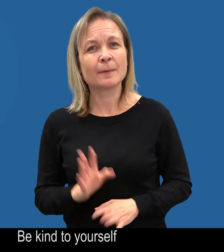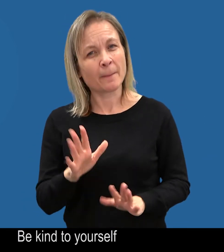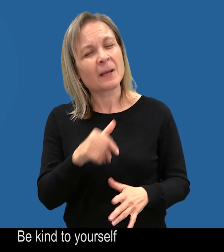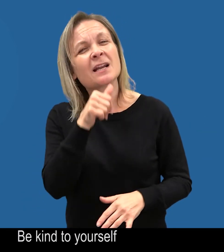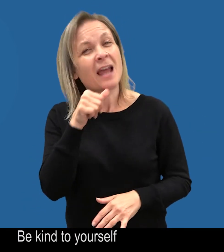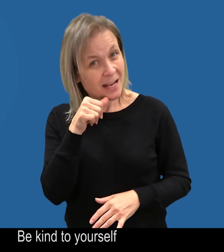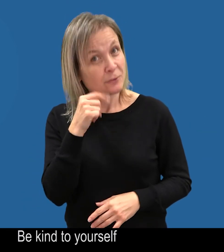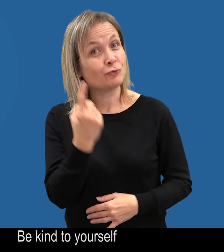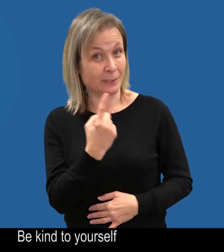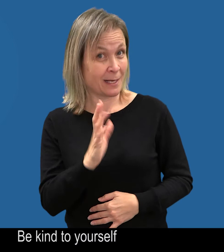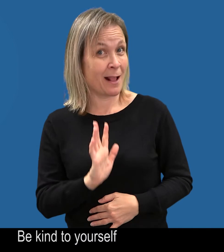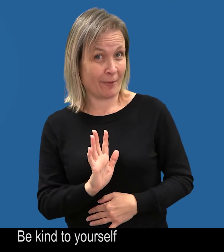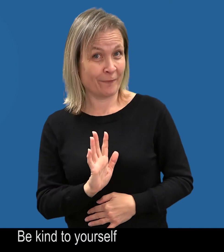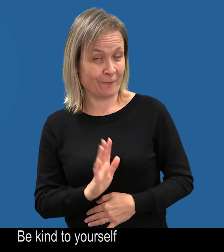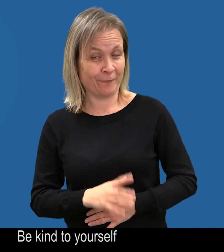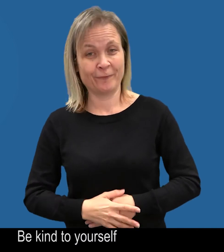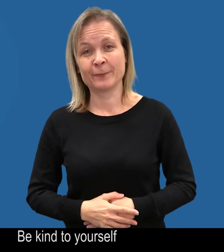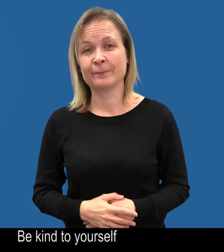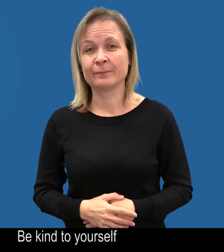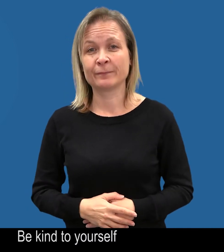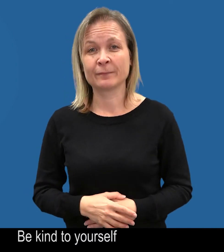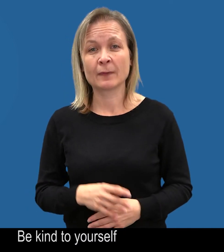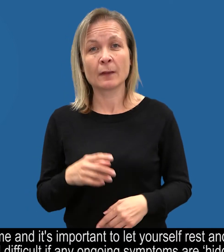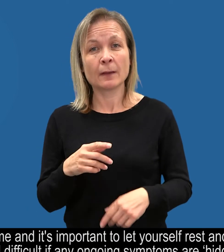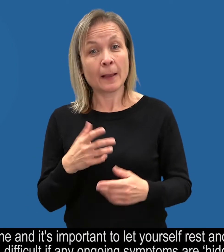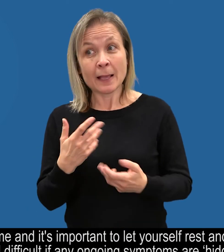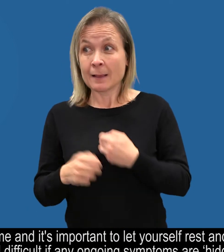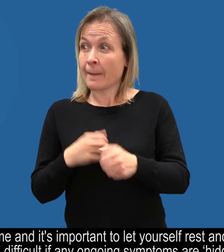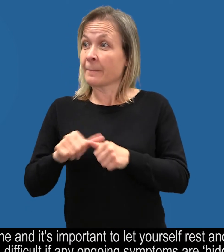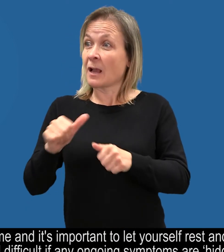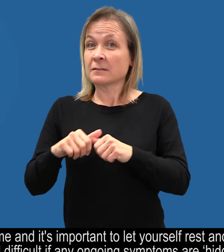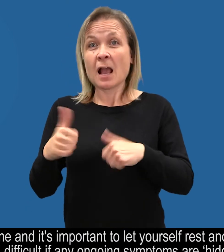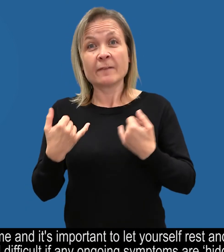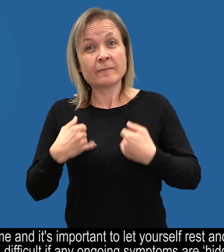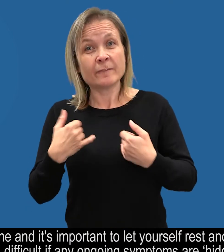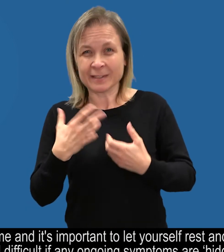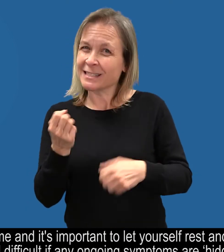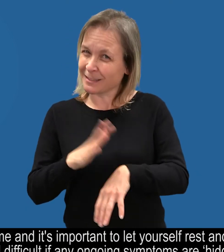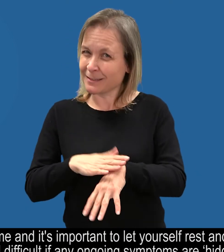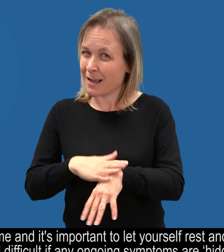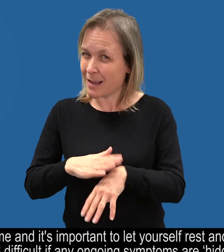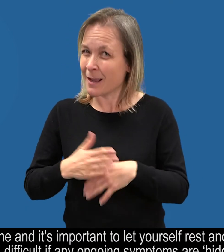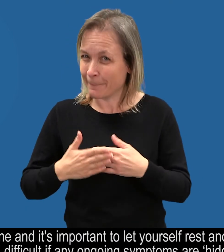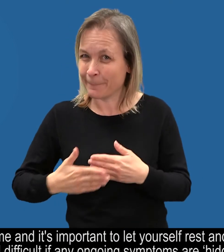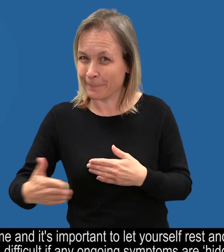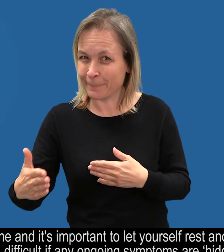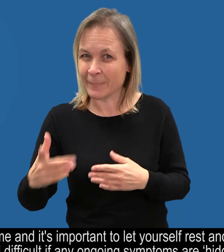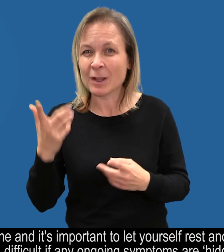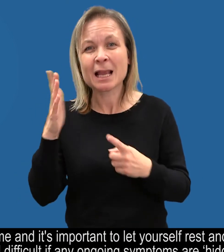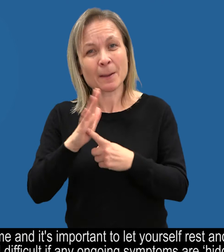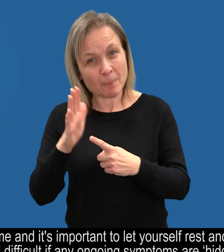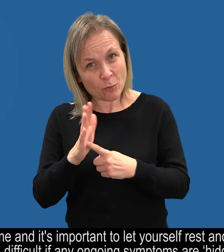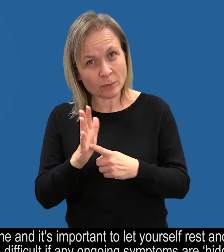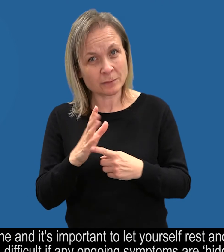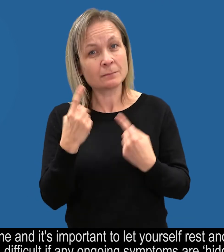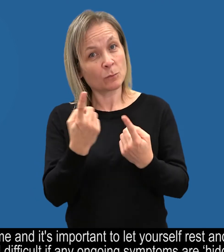Be kind to yourself. Recovery takes time,